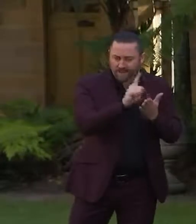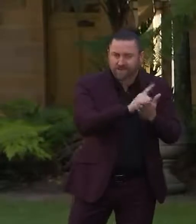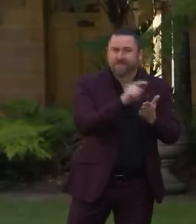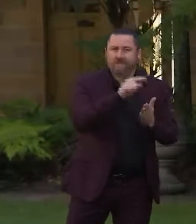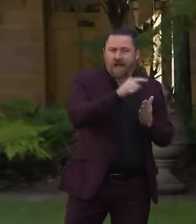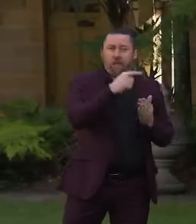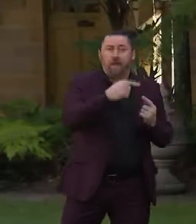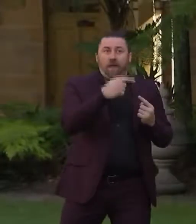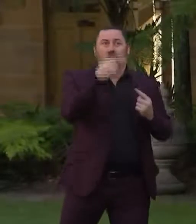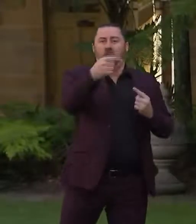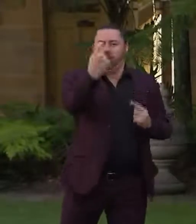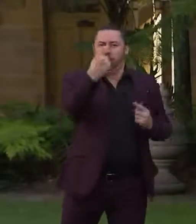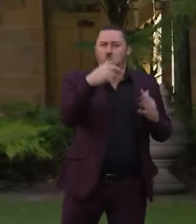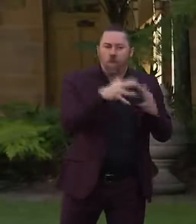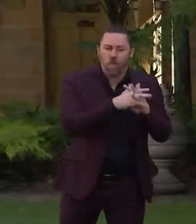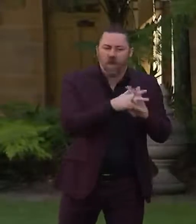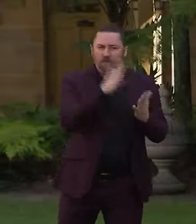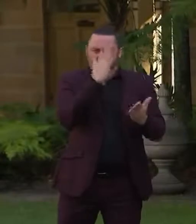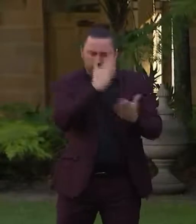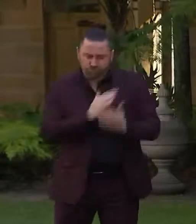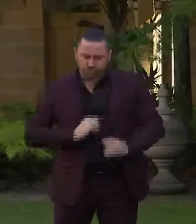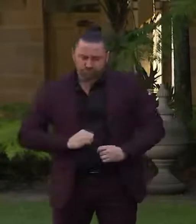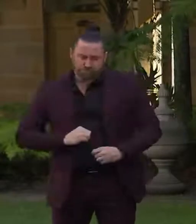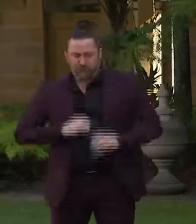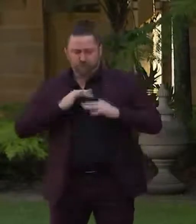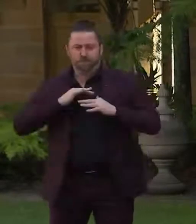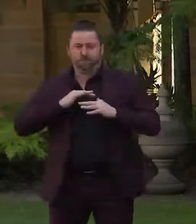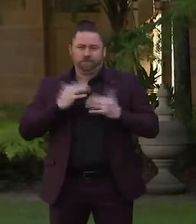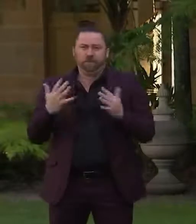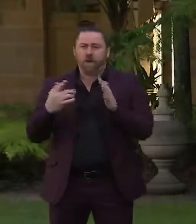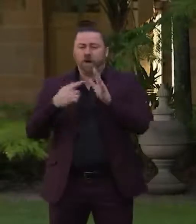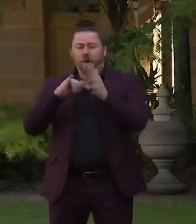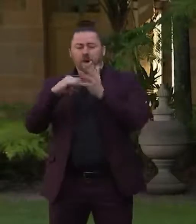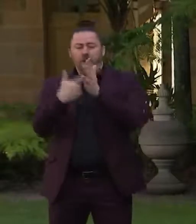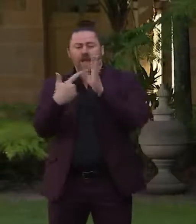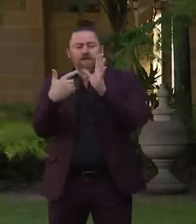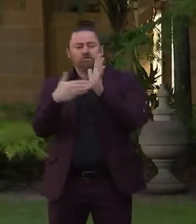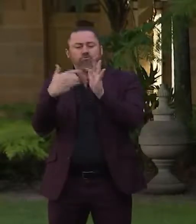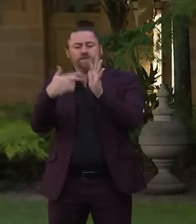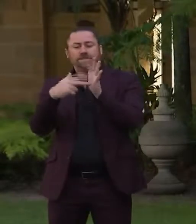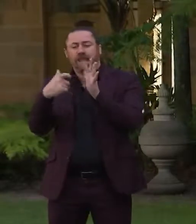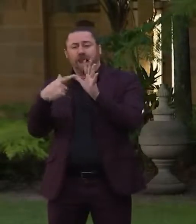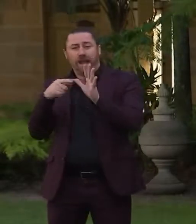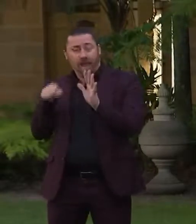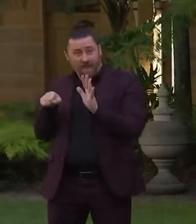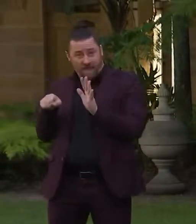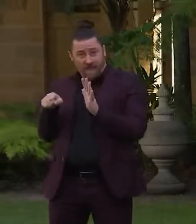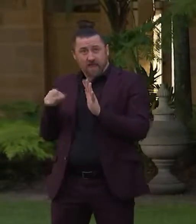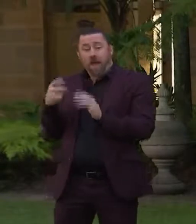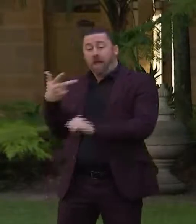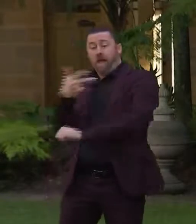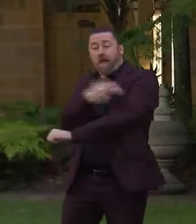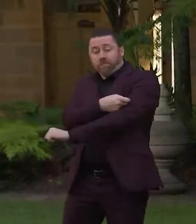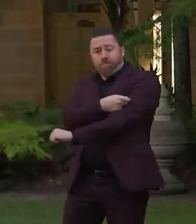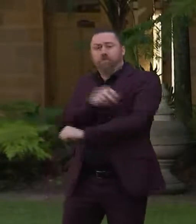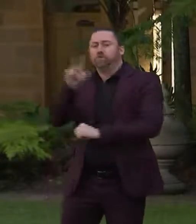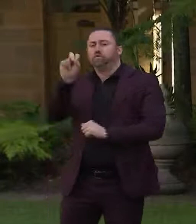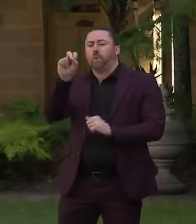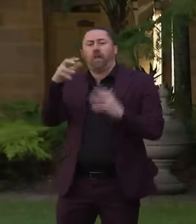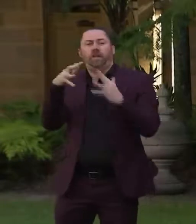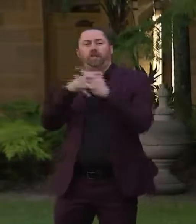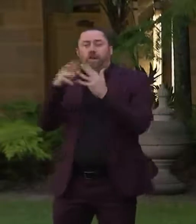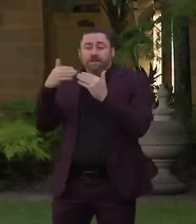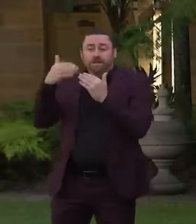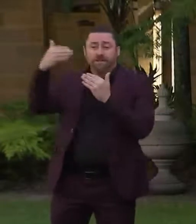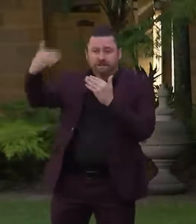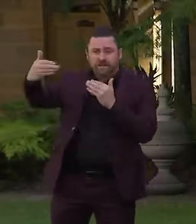week after that. If it's the AstraZeneca, you need to get that second dose 12 weeks after the first dose, and it takes